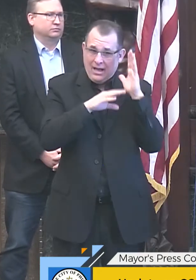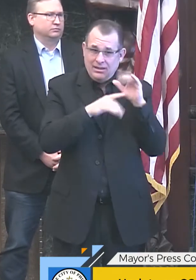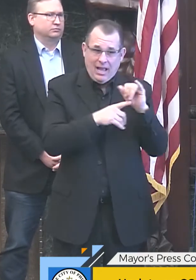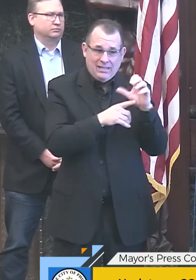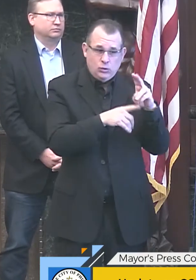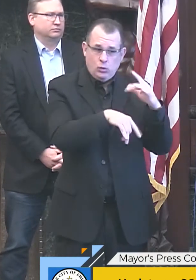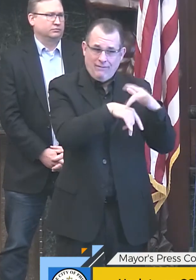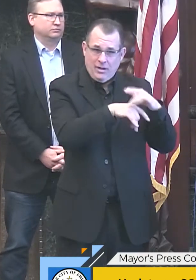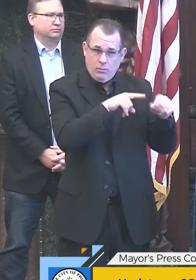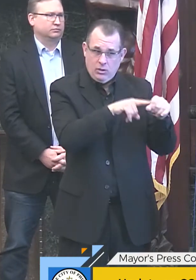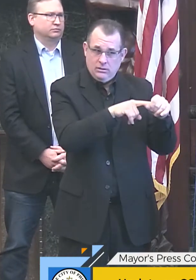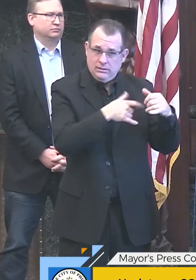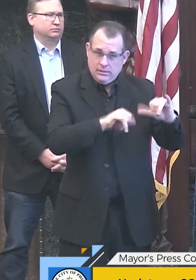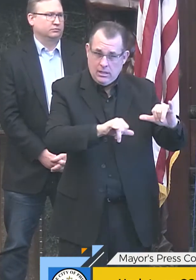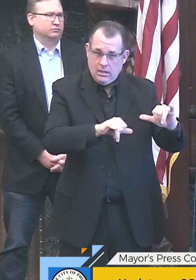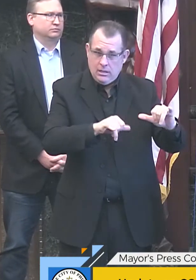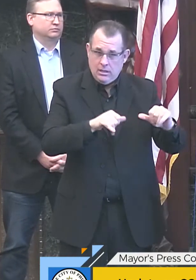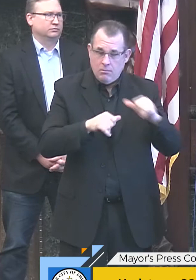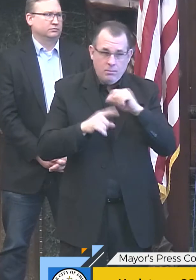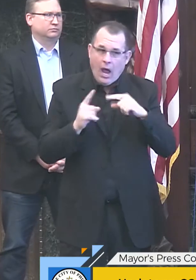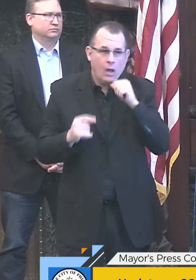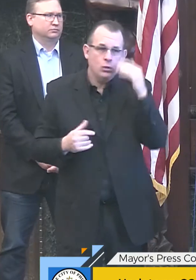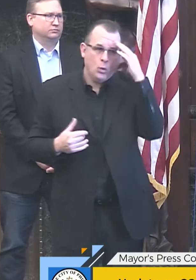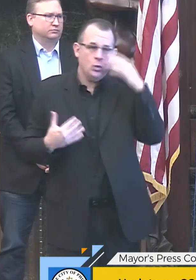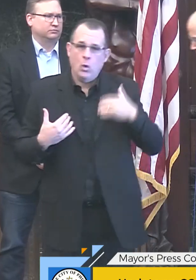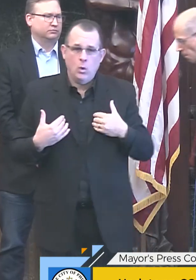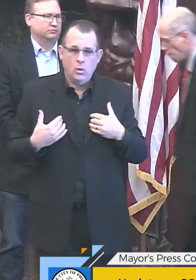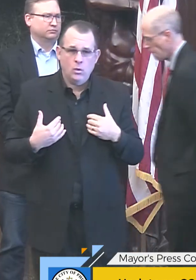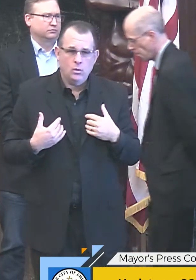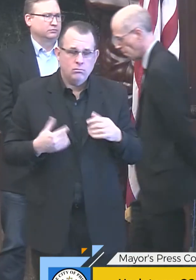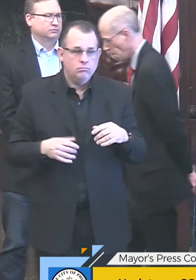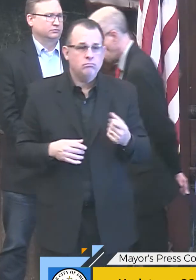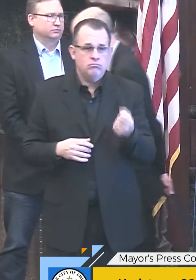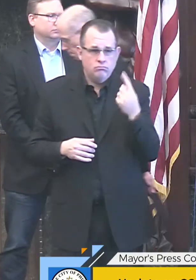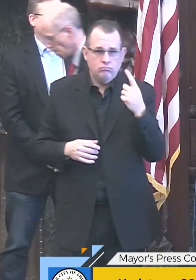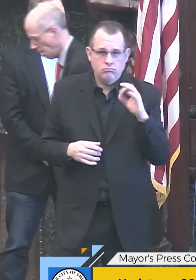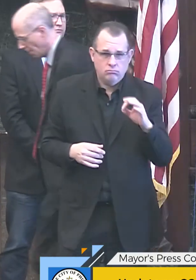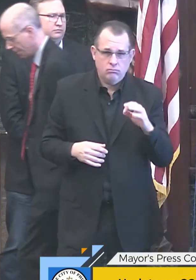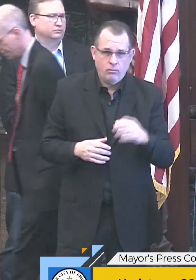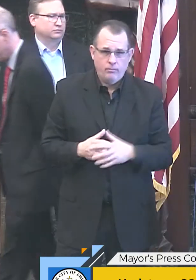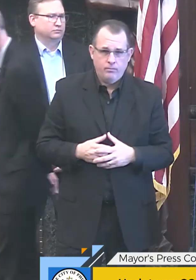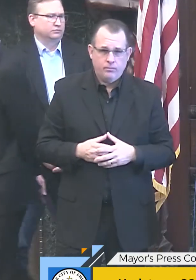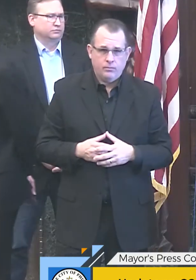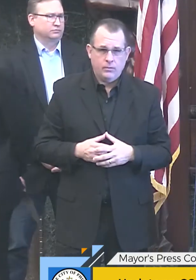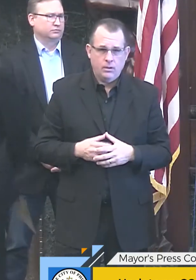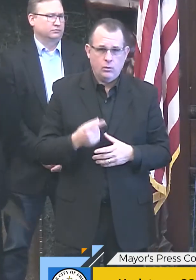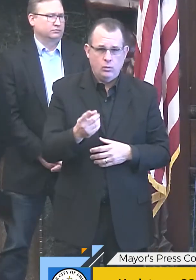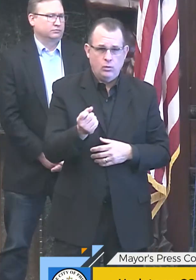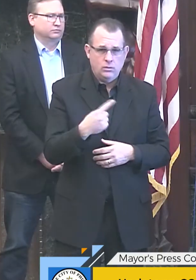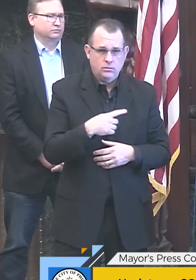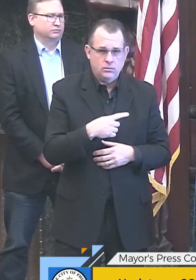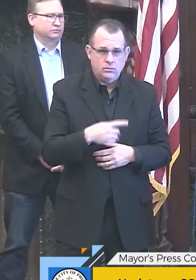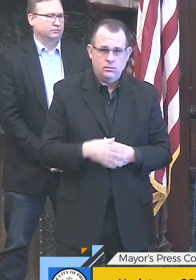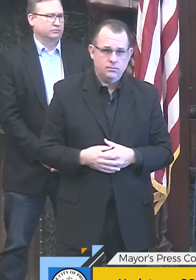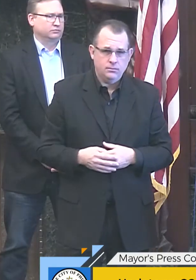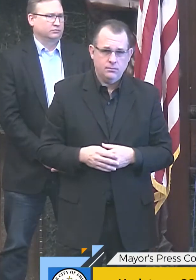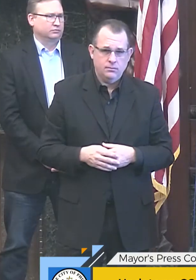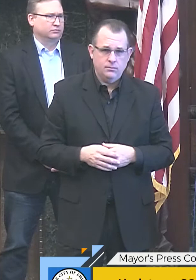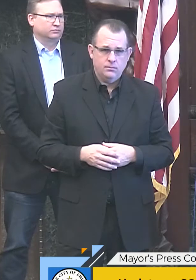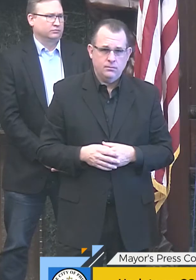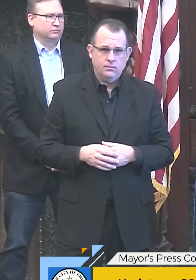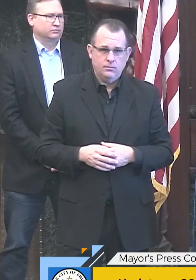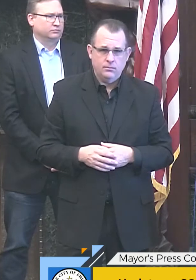COVID patients are in ICU. Okay, gotcha. This question is from Joe DeStefano. He has talked to neighbors